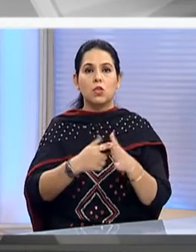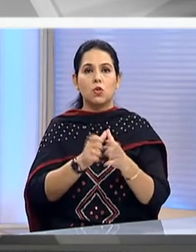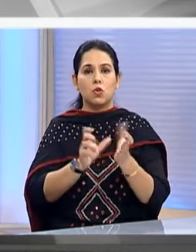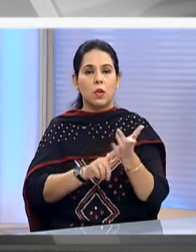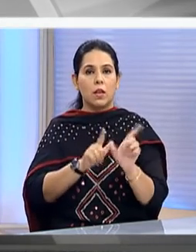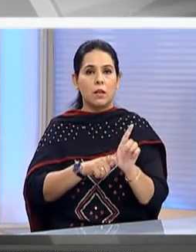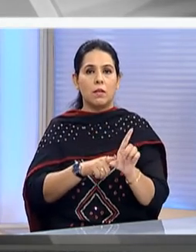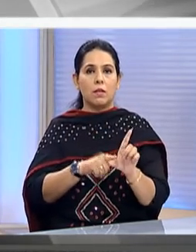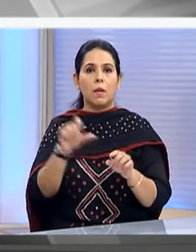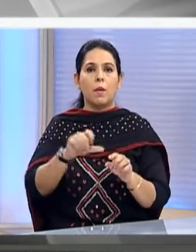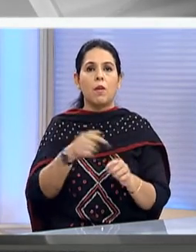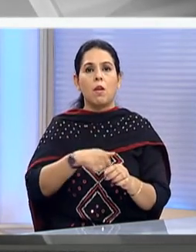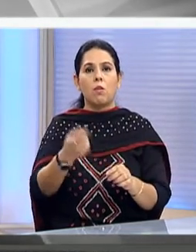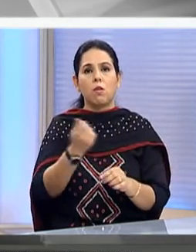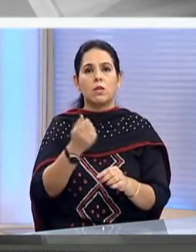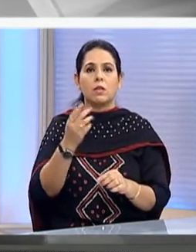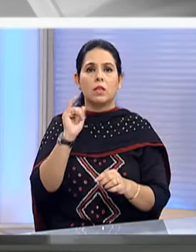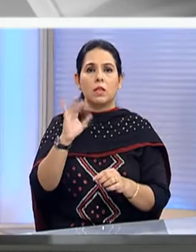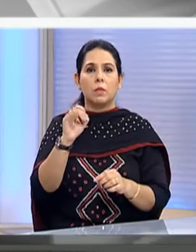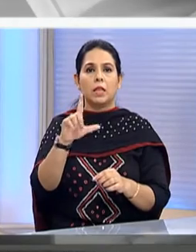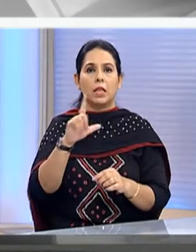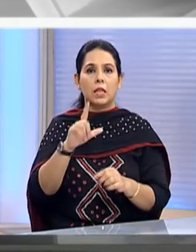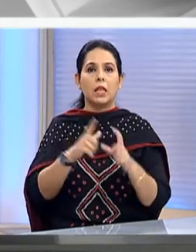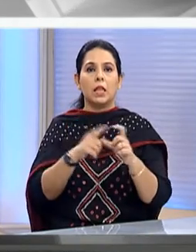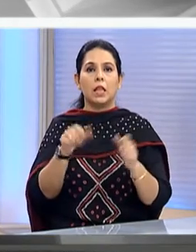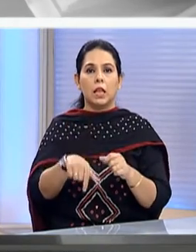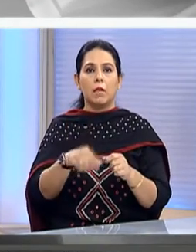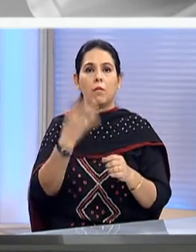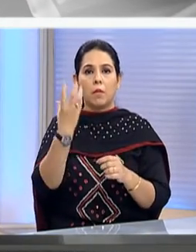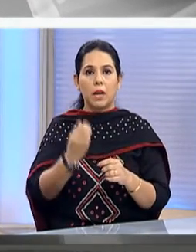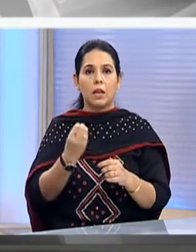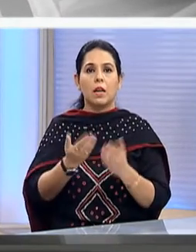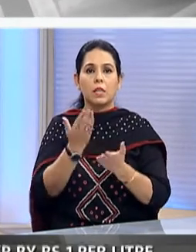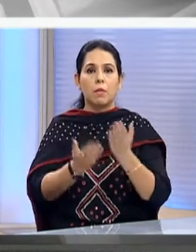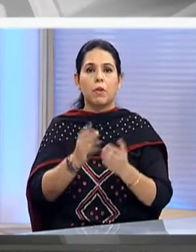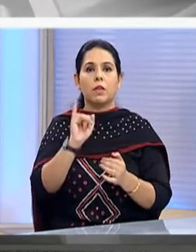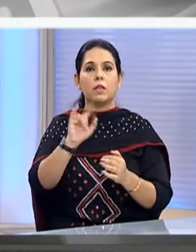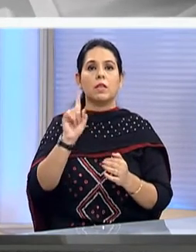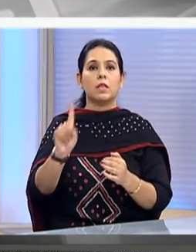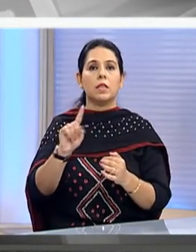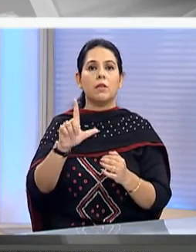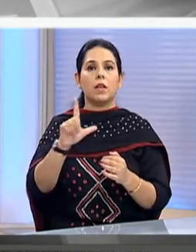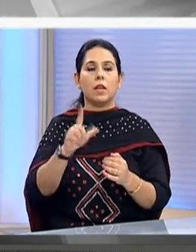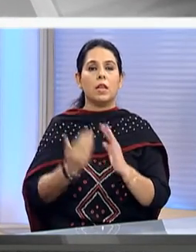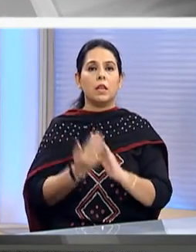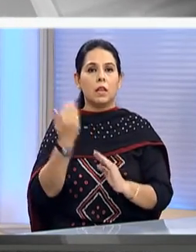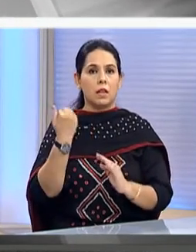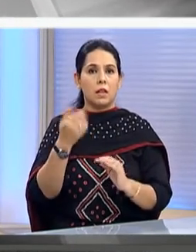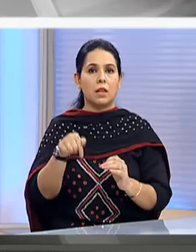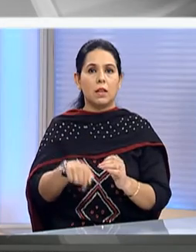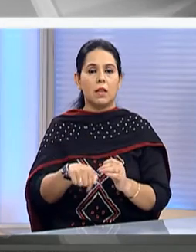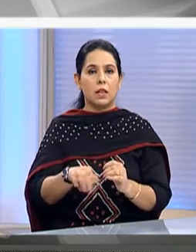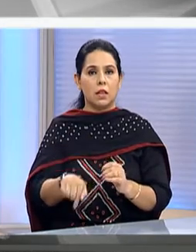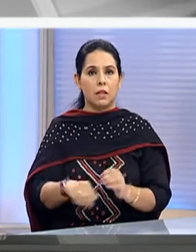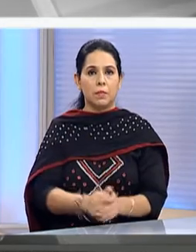since July. Petrol will now cost 60 rupees a litre in Delhi from midnight as compared to 61 rupees a